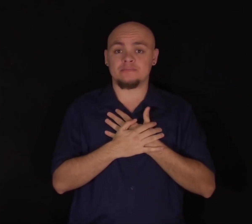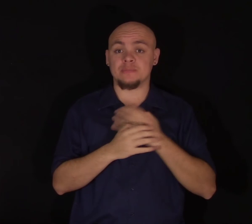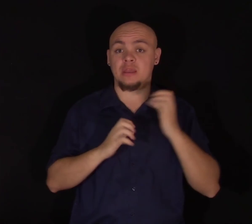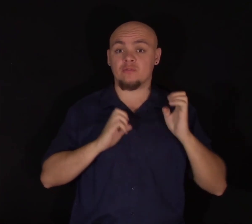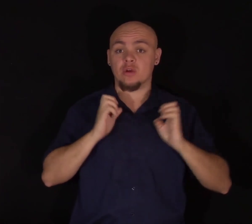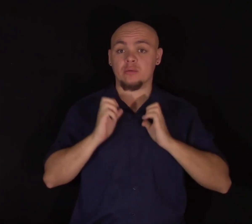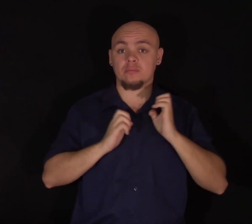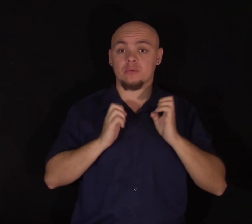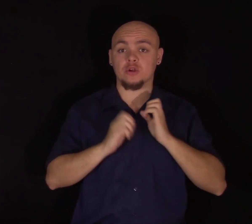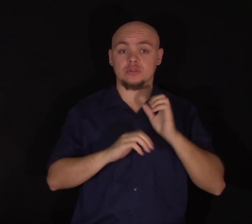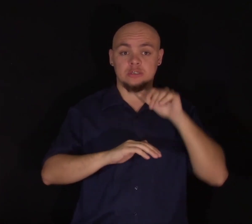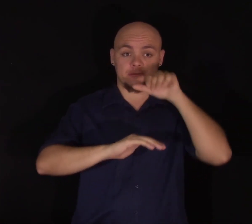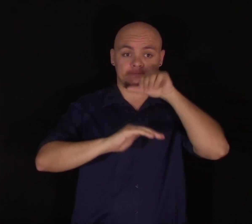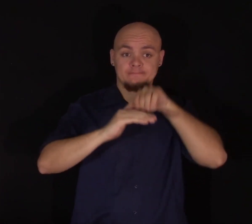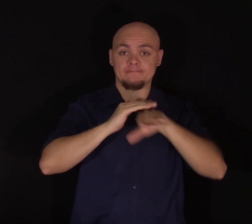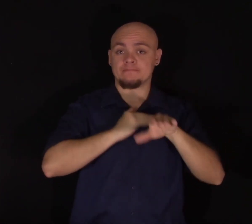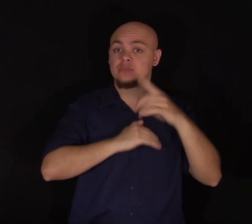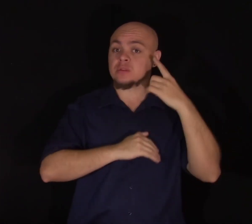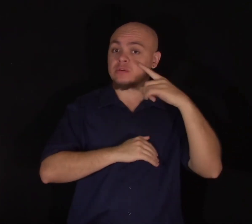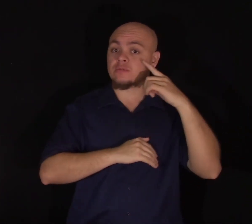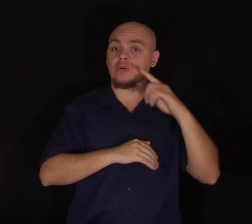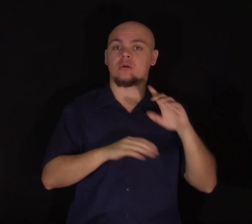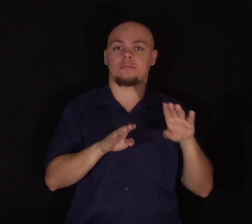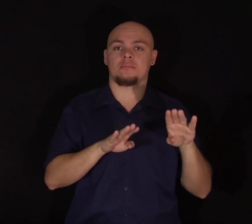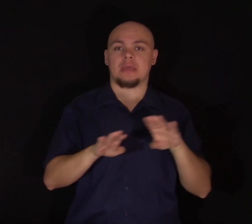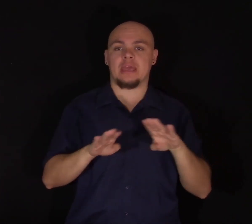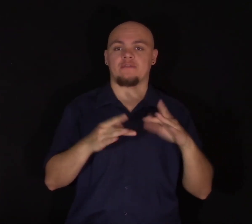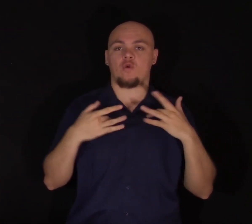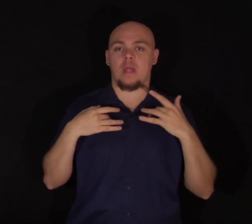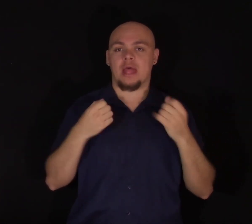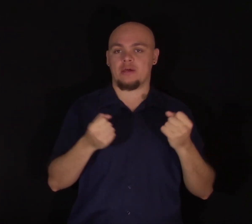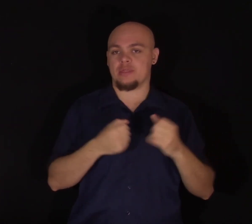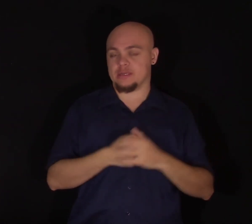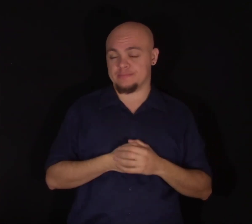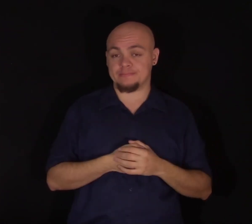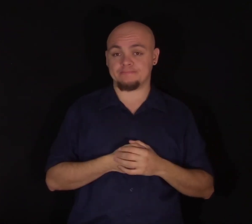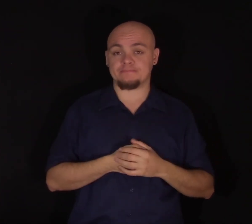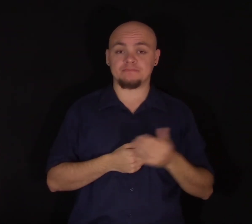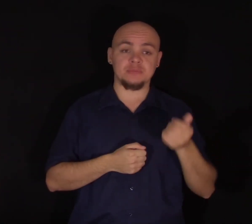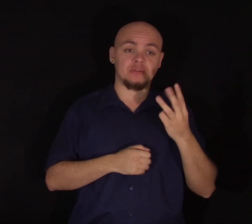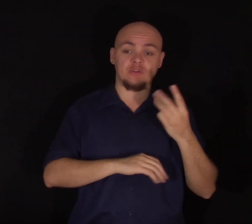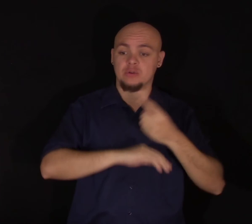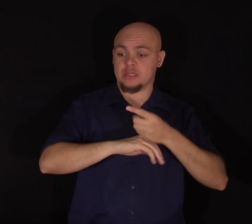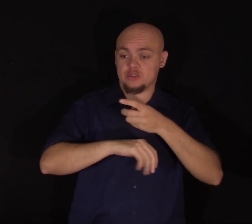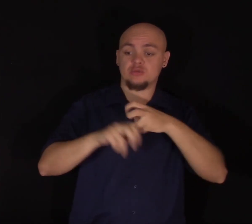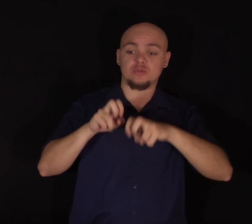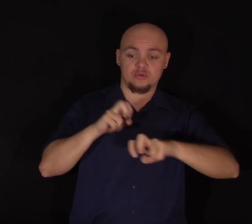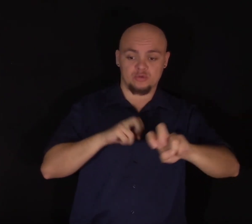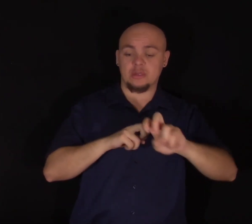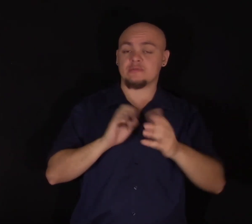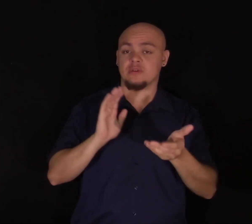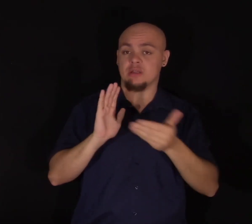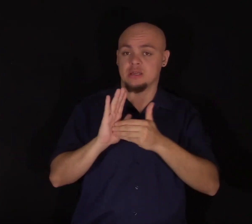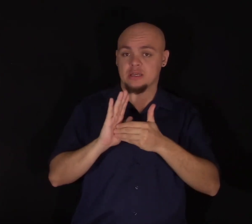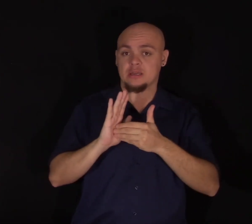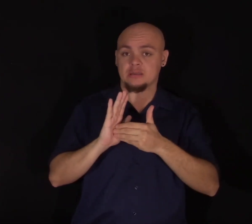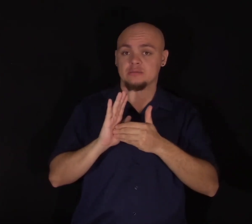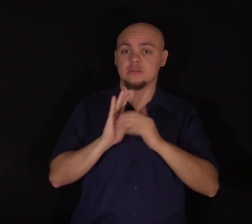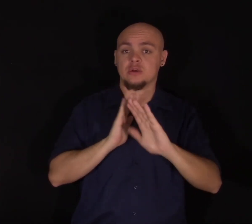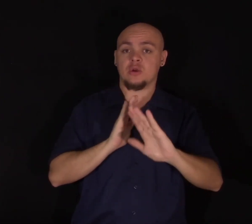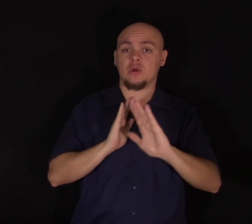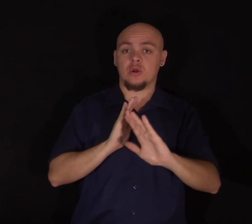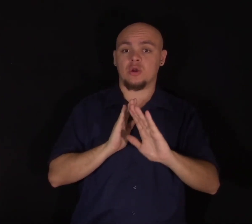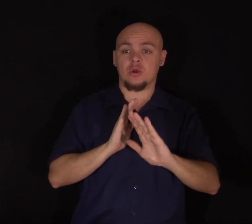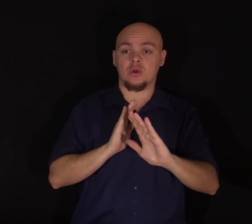emergency admittance into behavioral health. A few days later, she was transferred back to her